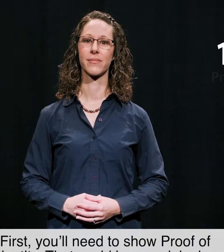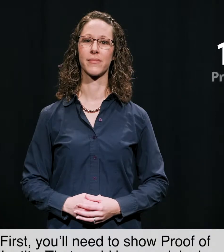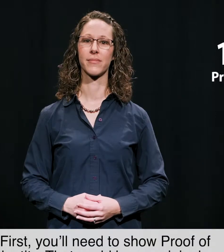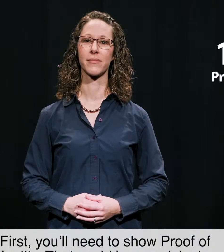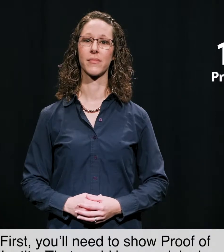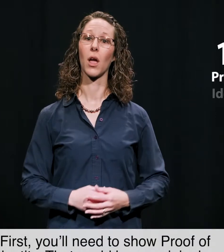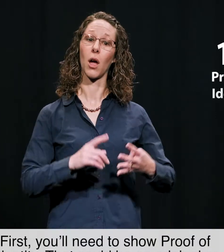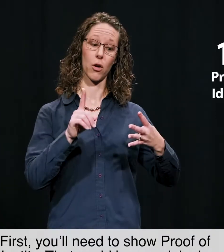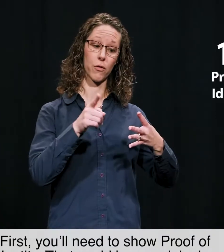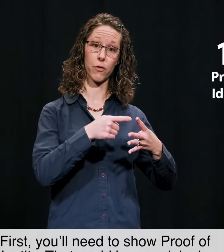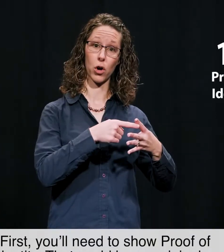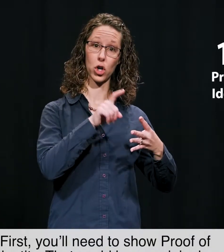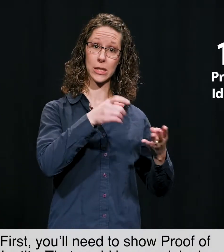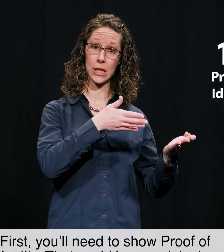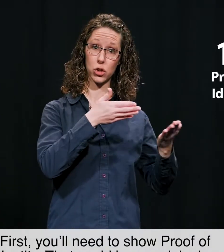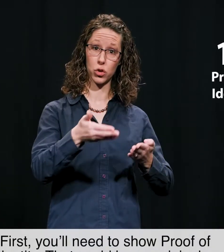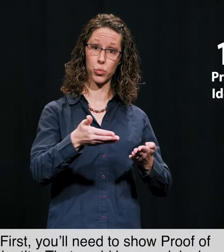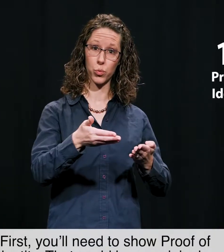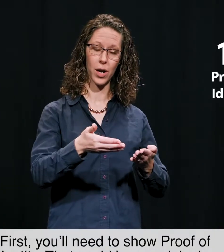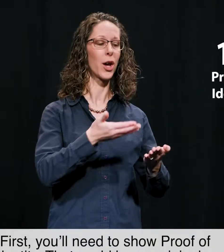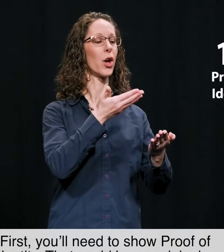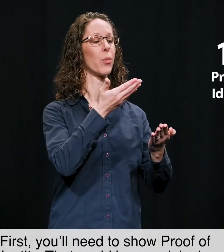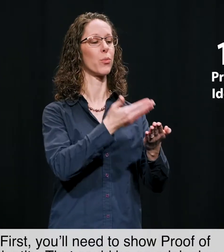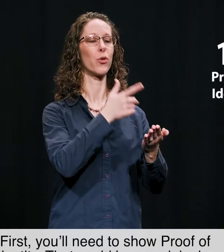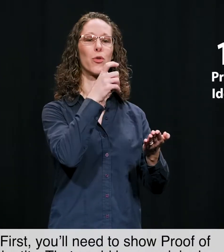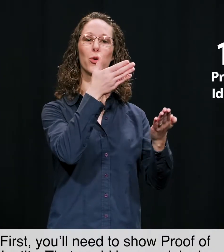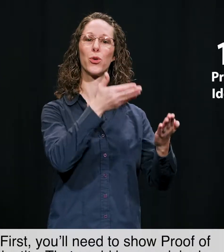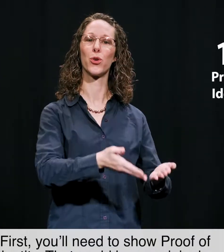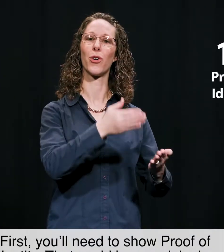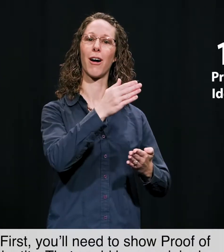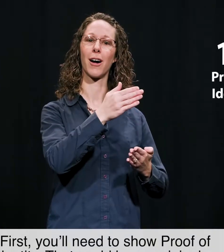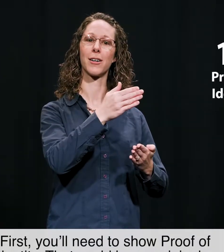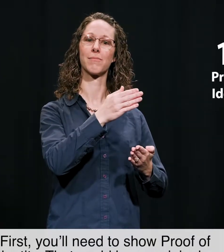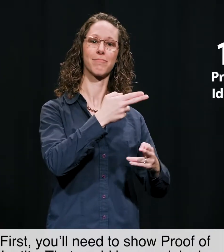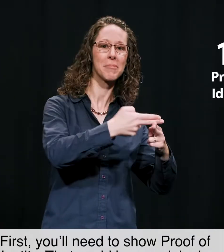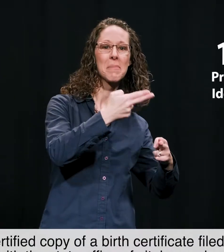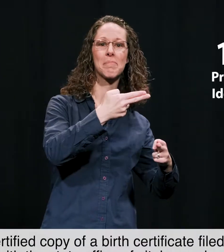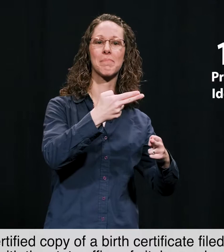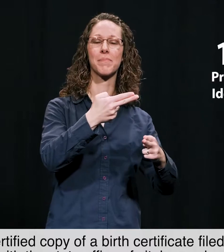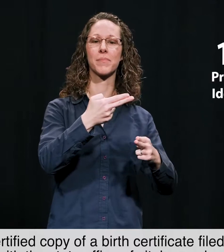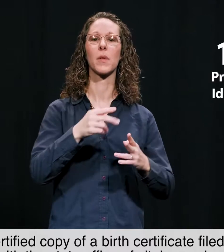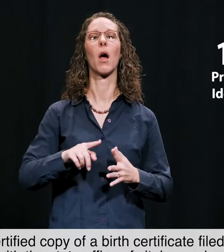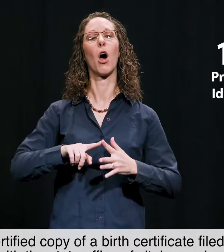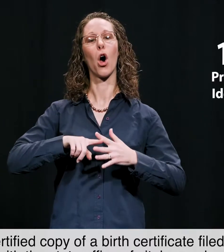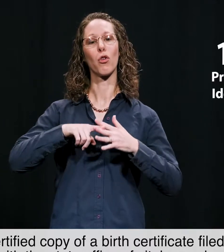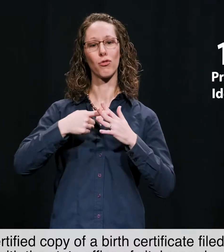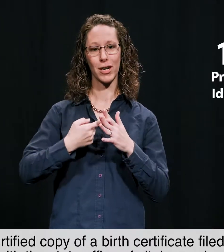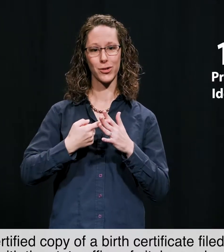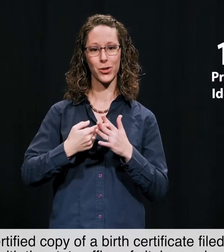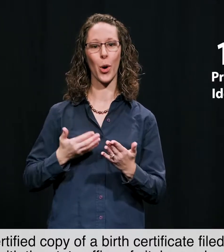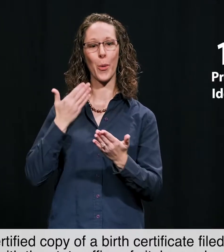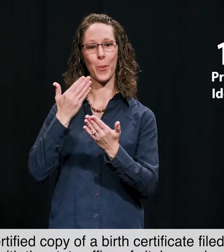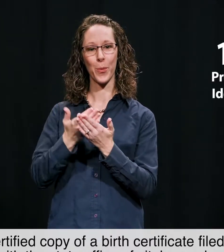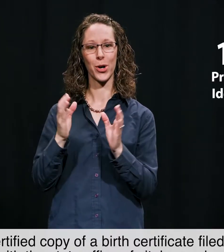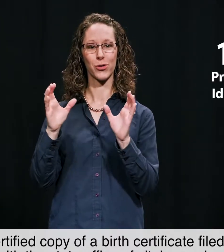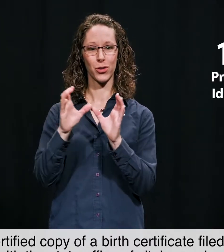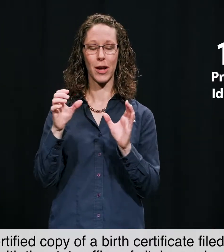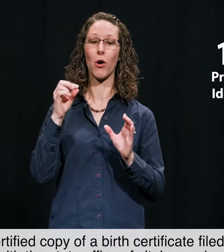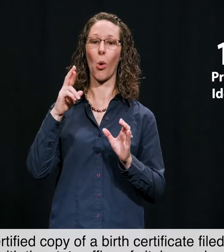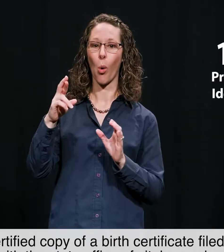First, you'll need to show proof of identity. That could be an original or certified copy of a birth certificate filed with